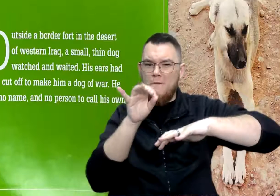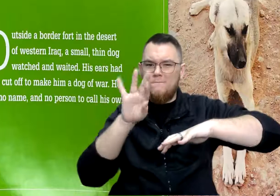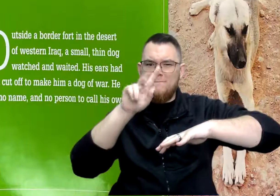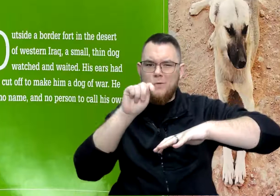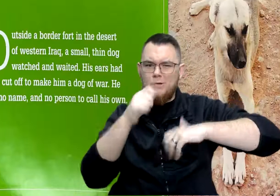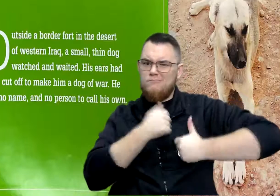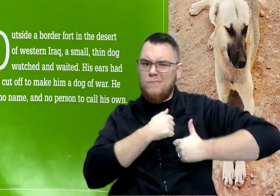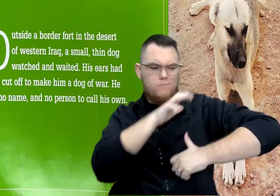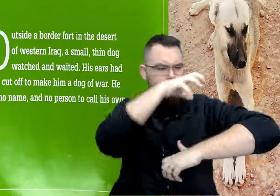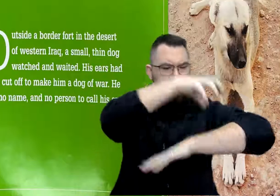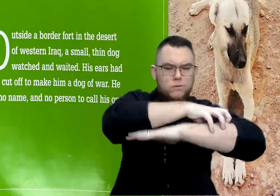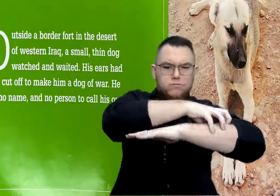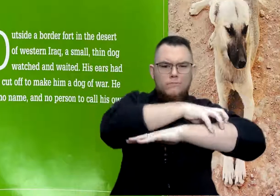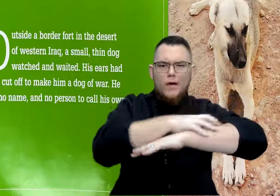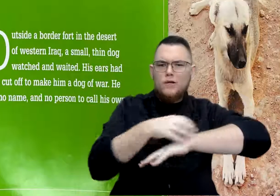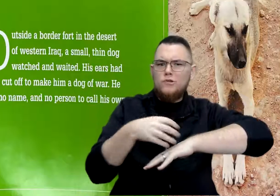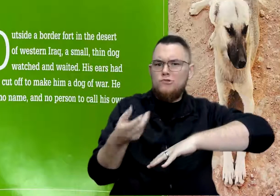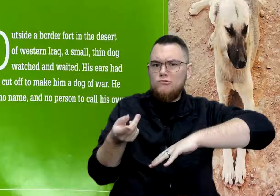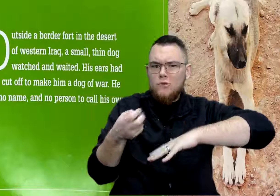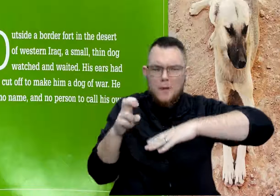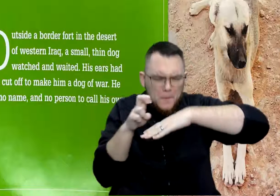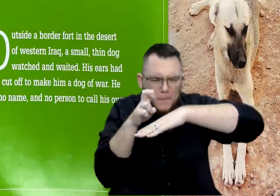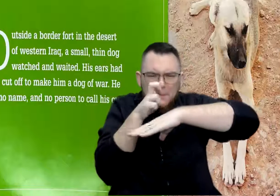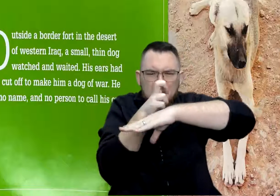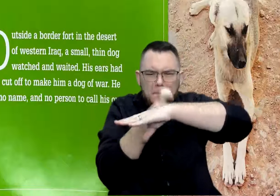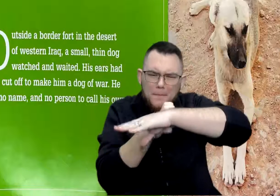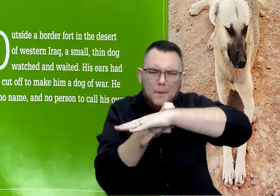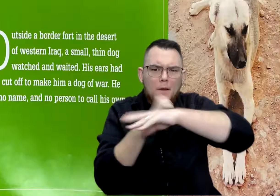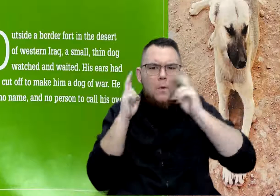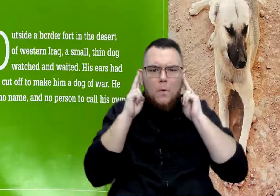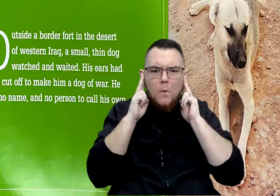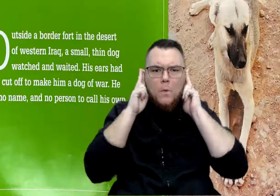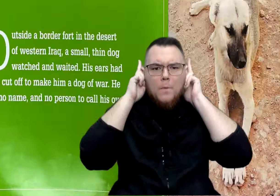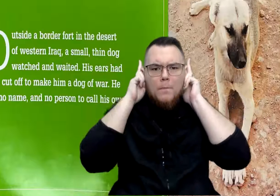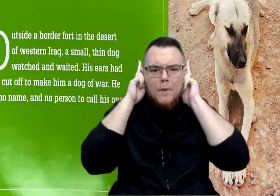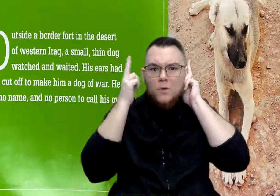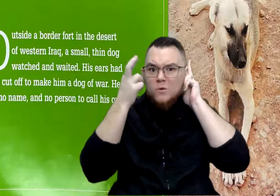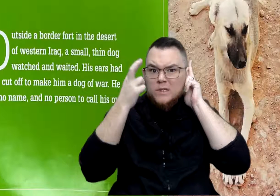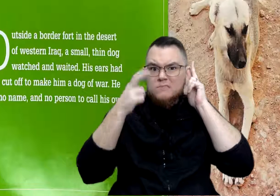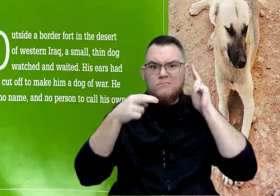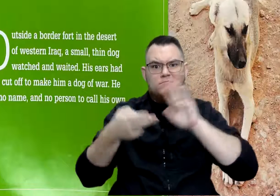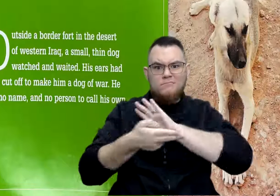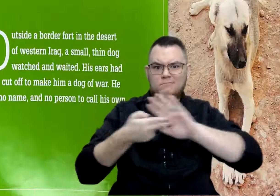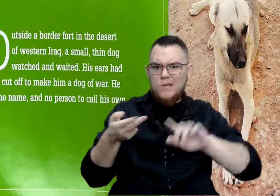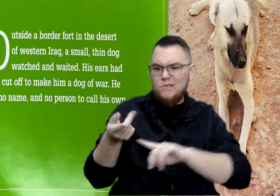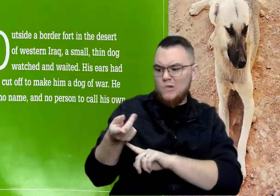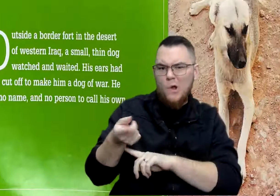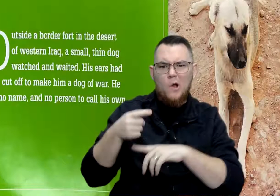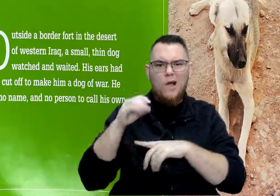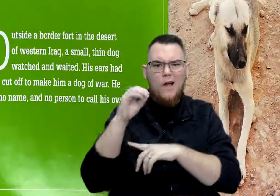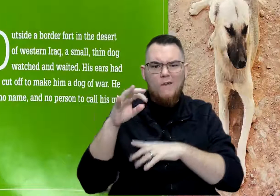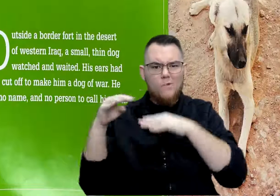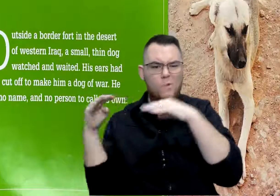waited. His ears had been cut off to make him a dog of war. He had no name and